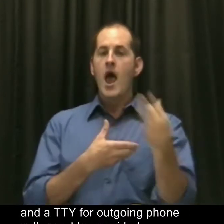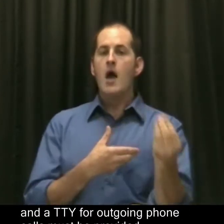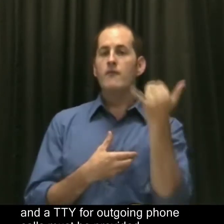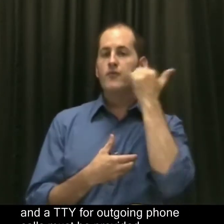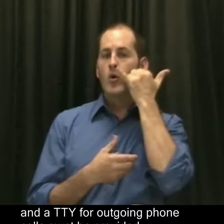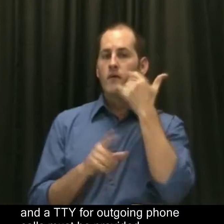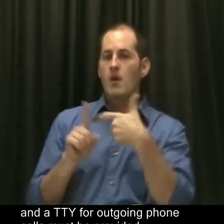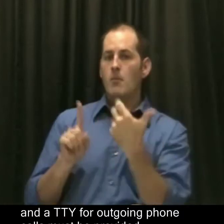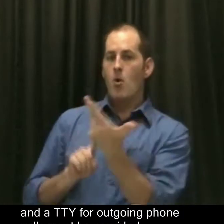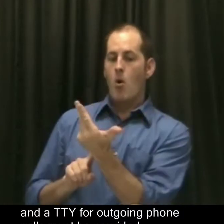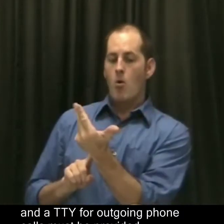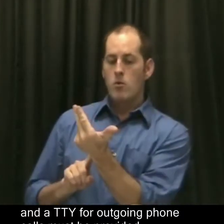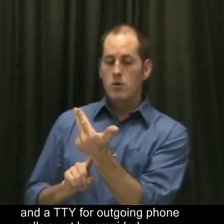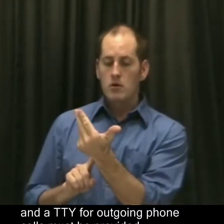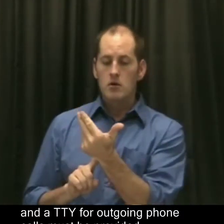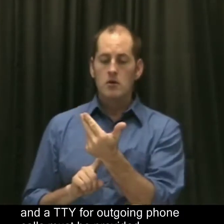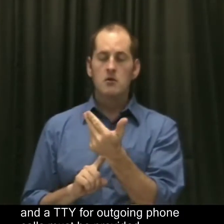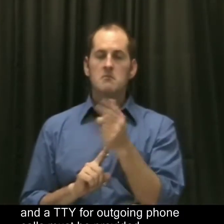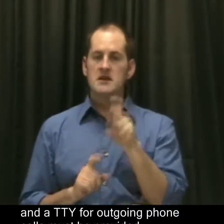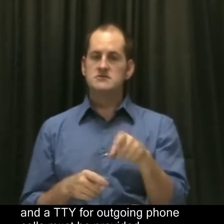for outgoing phone calls must be provided.